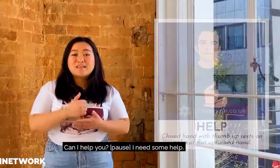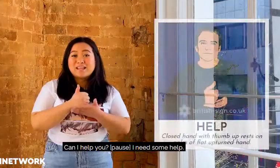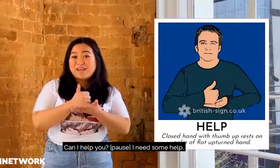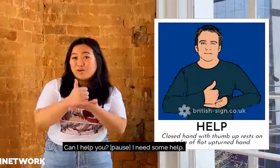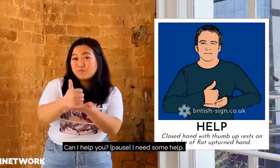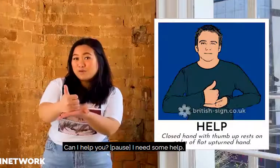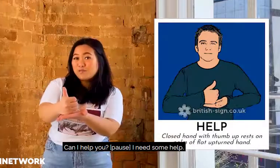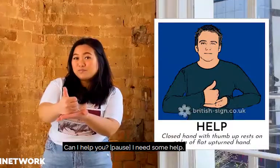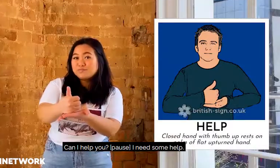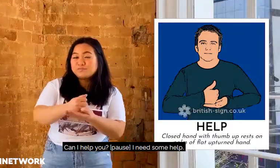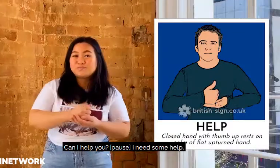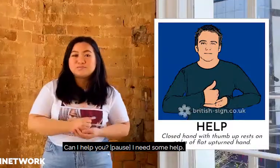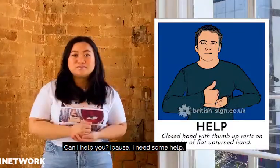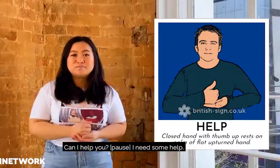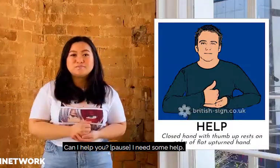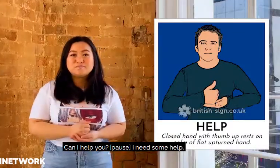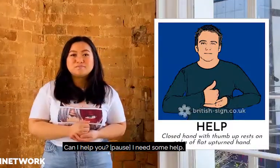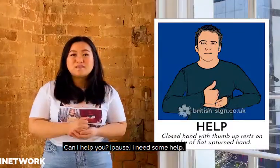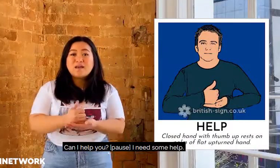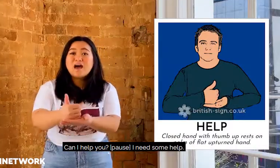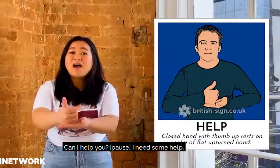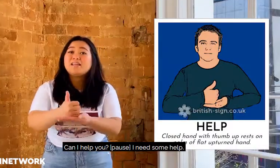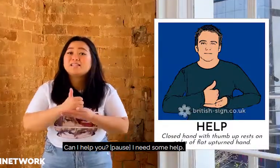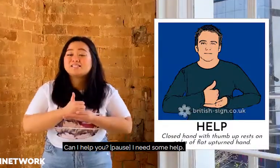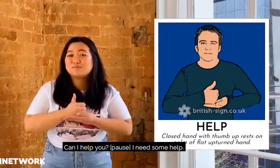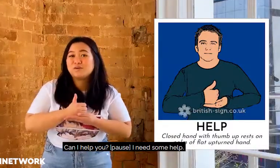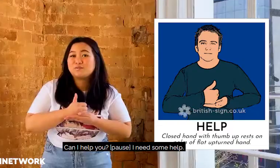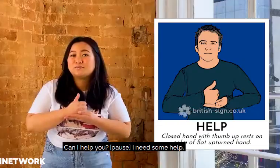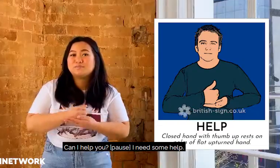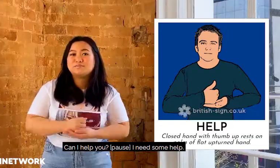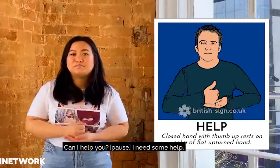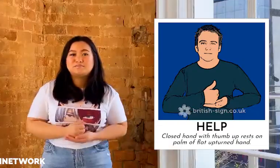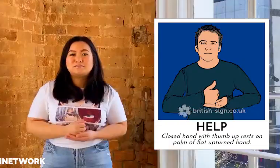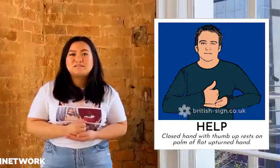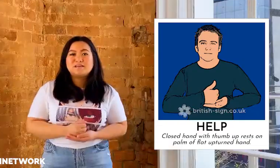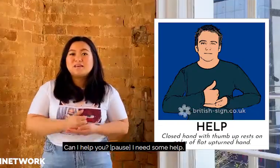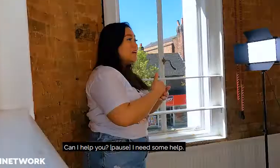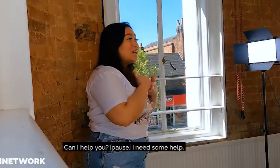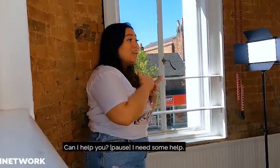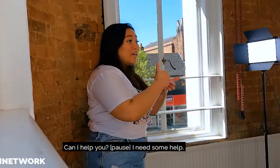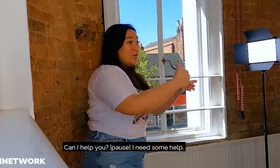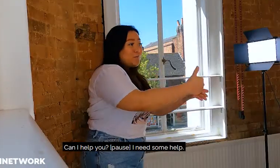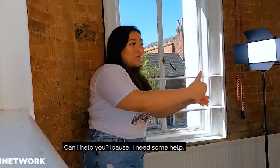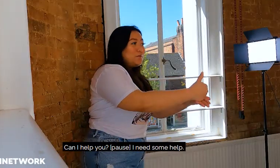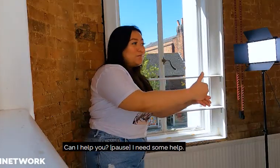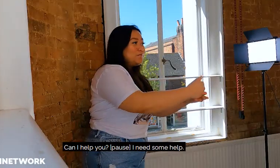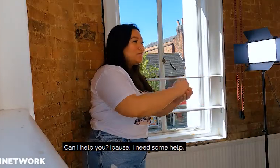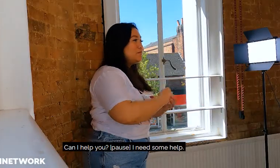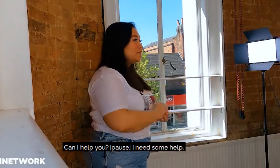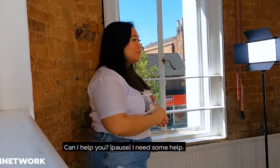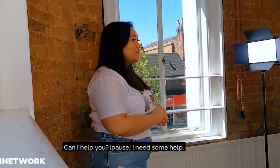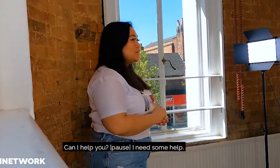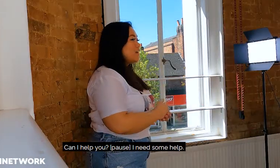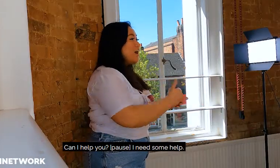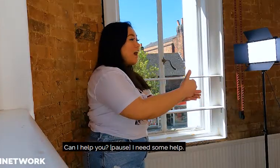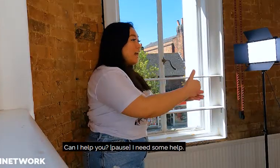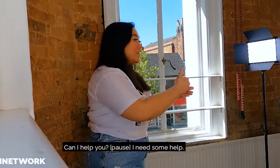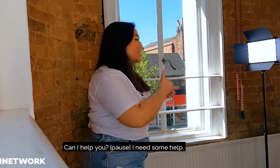Can I help you? I need some help. Can I help you? I need some